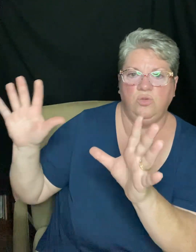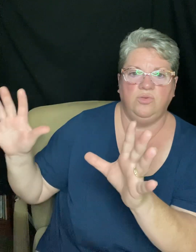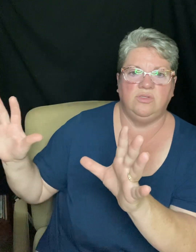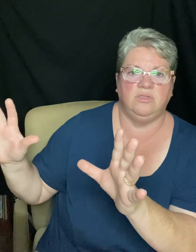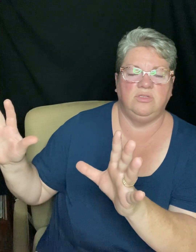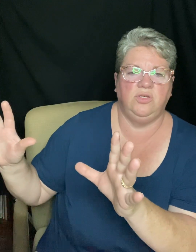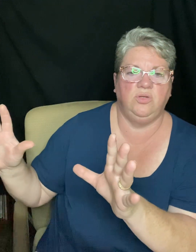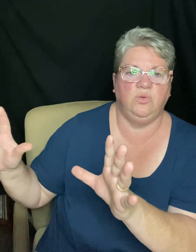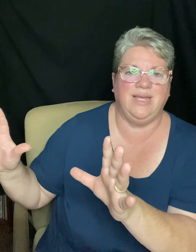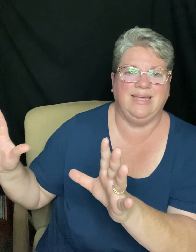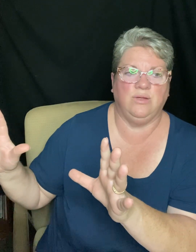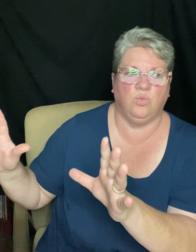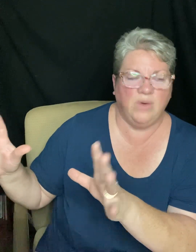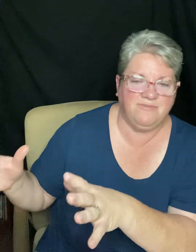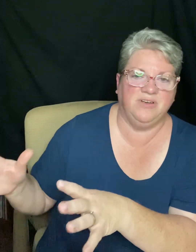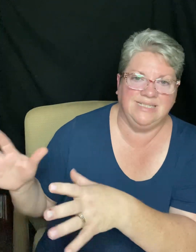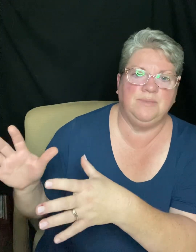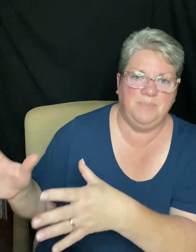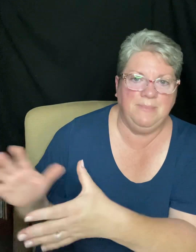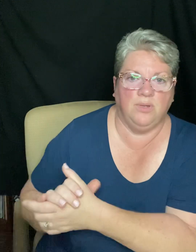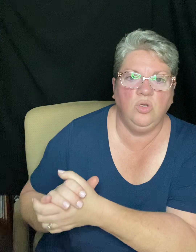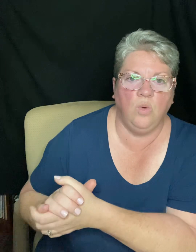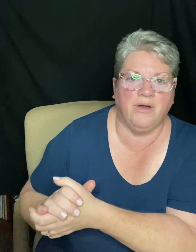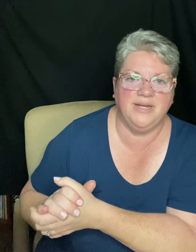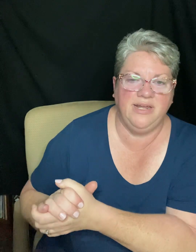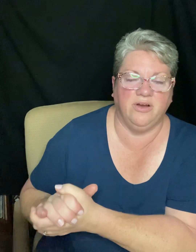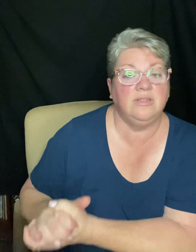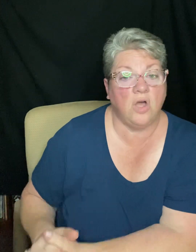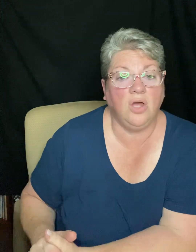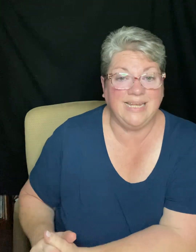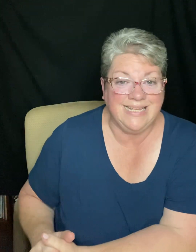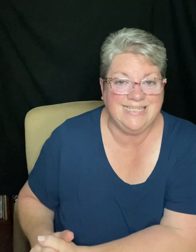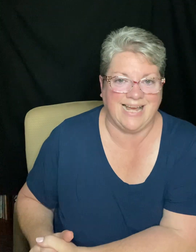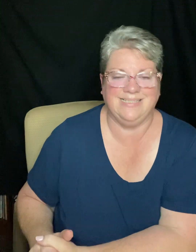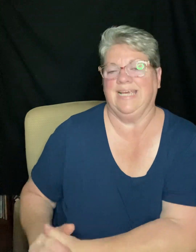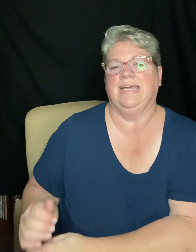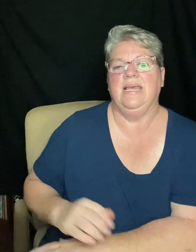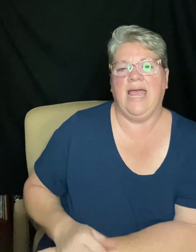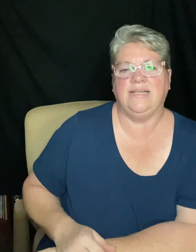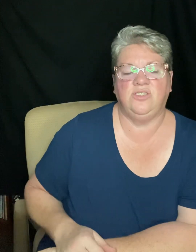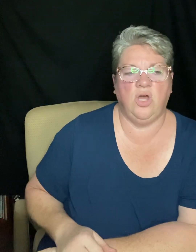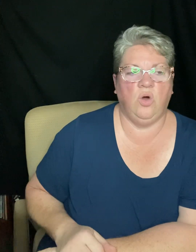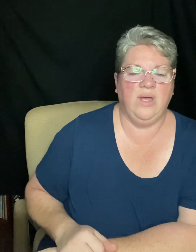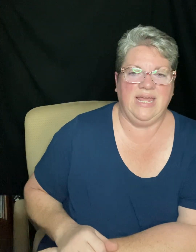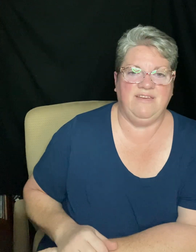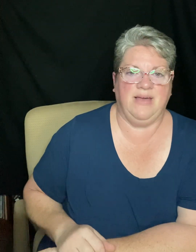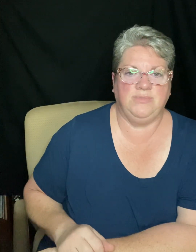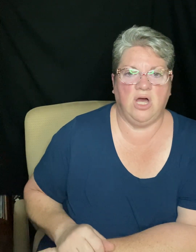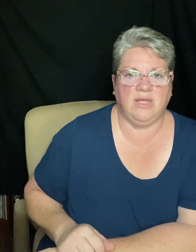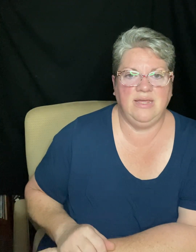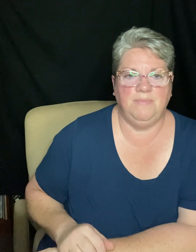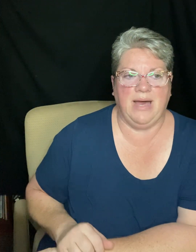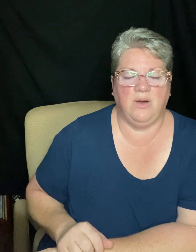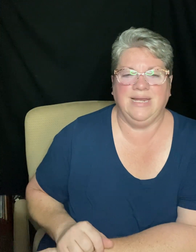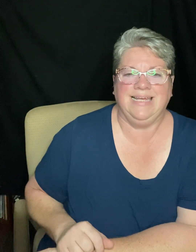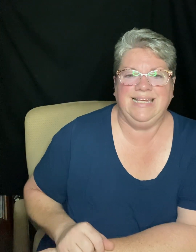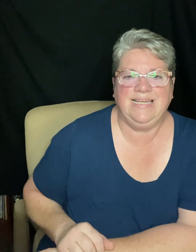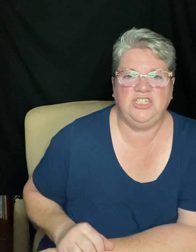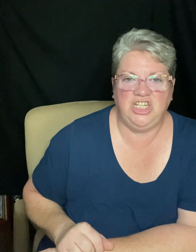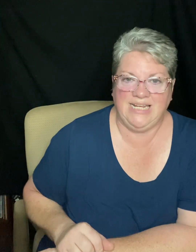use to reference people who aren't here. It's called indexing. And so if I'm talking about he, she,